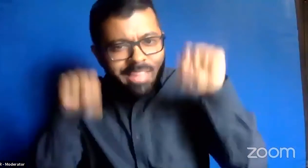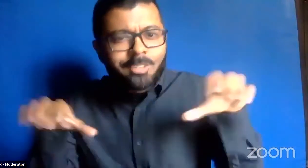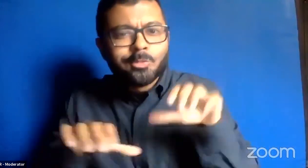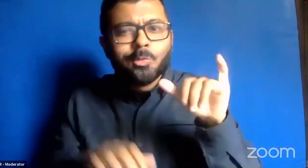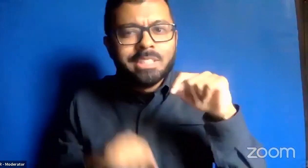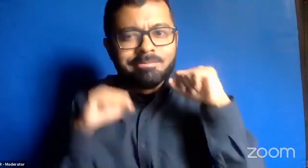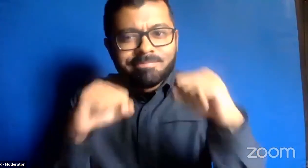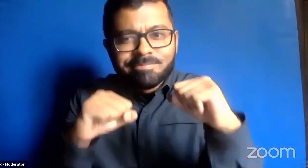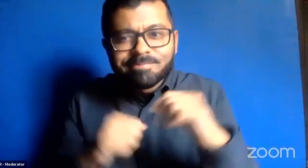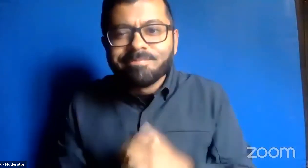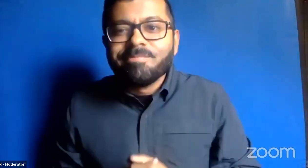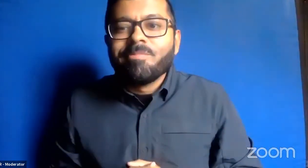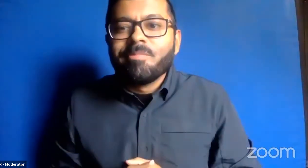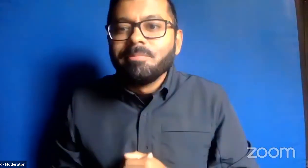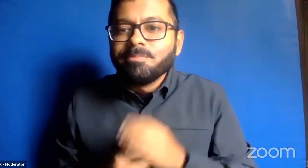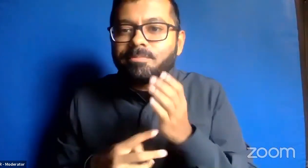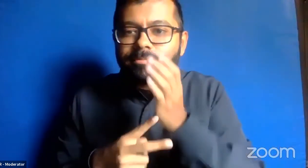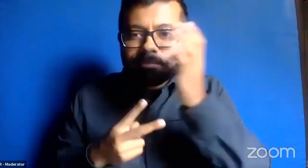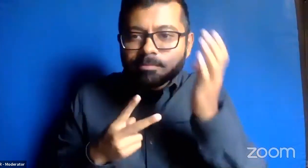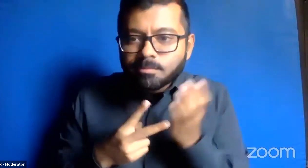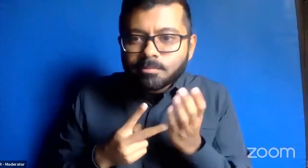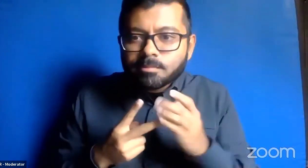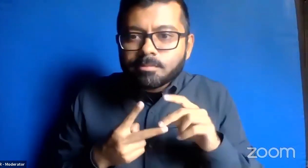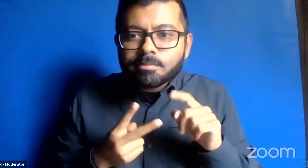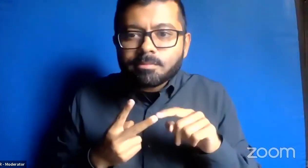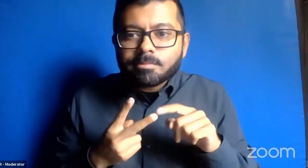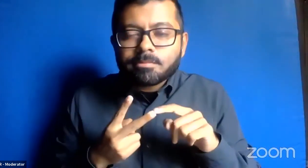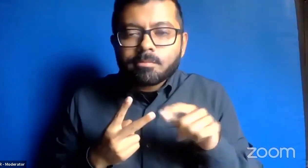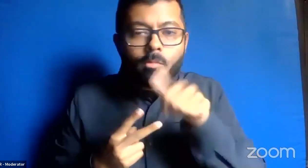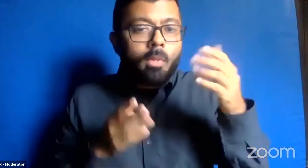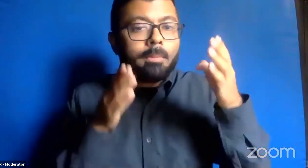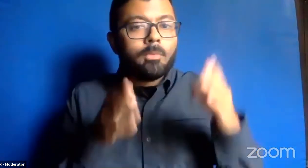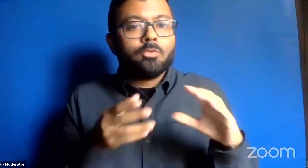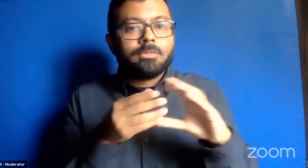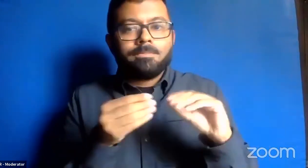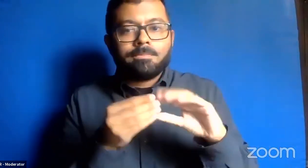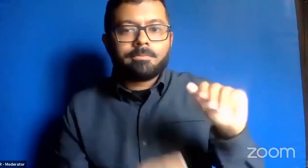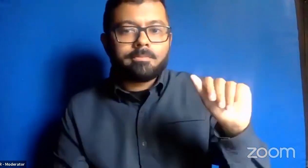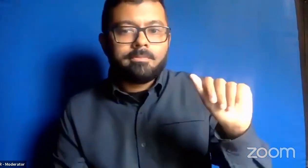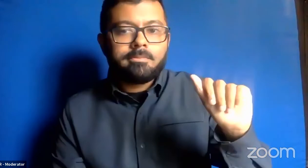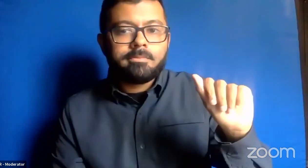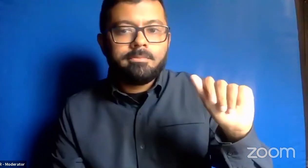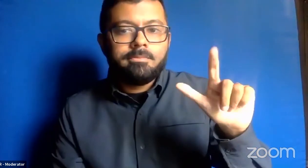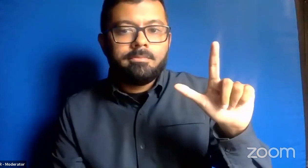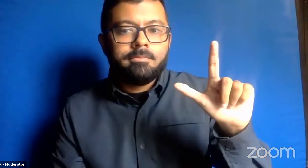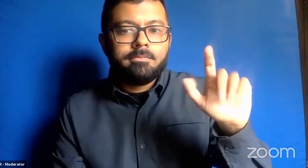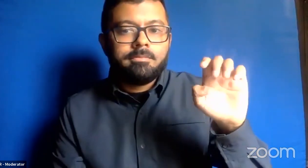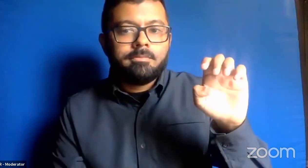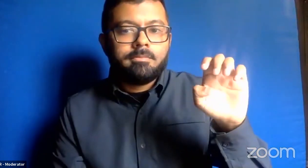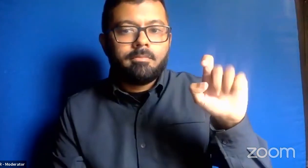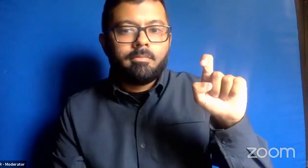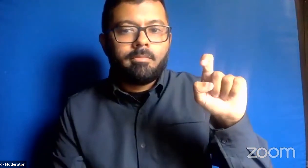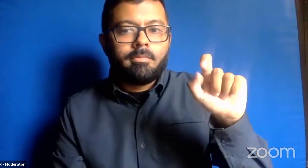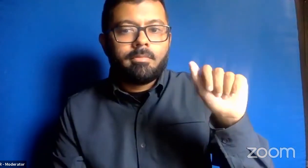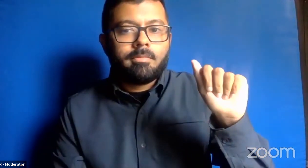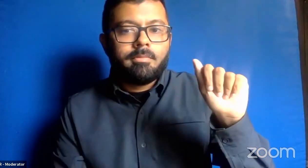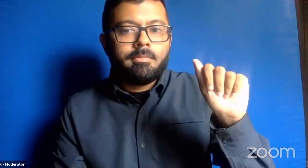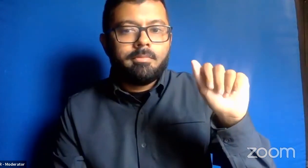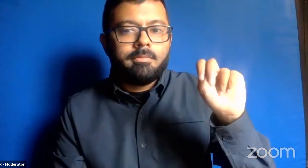could be viewed and enjoyed, and very supportive of that idea. The next comment came from someone by the name